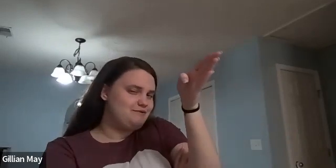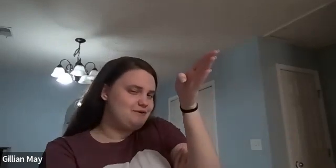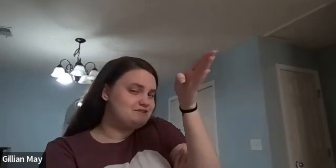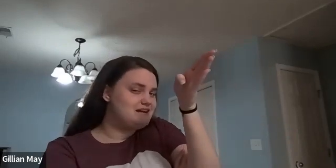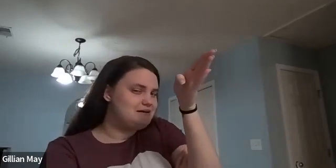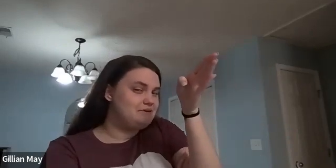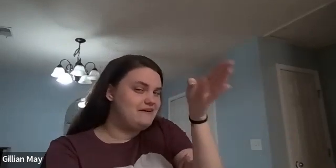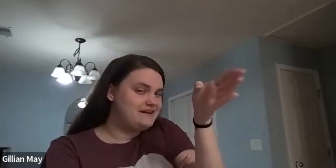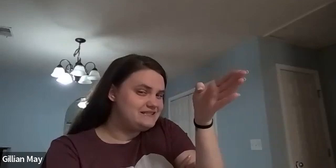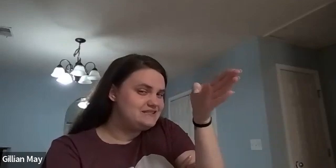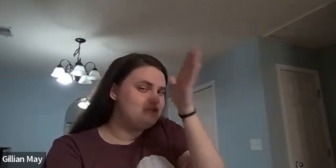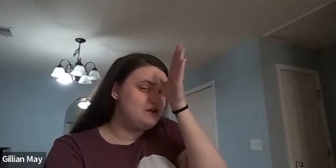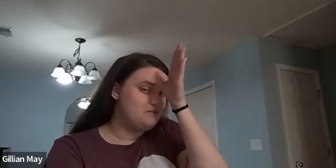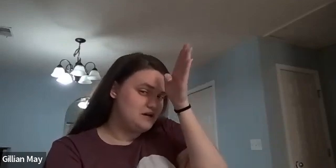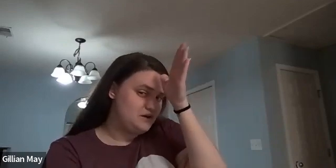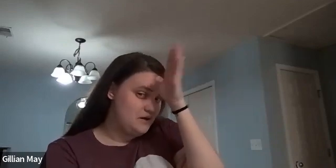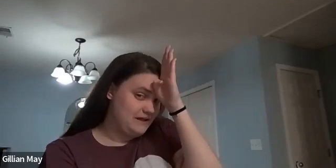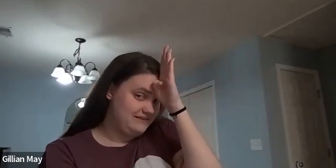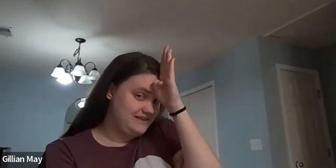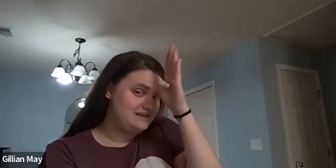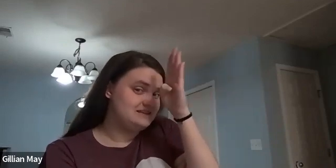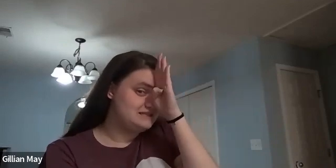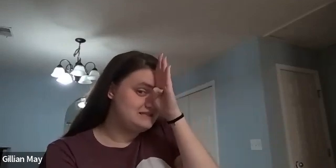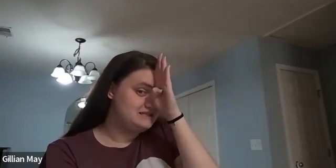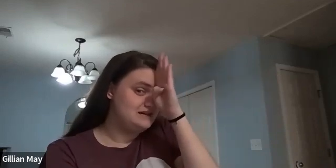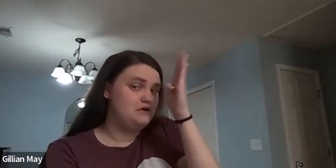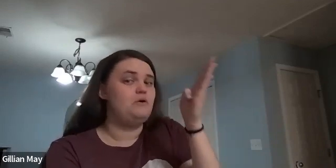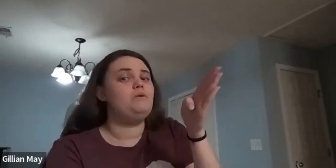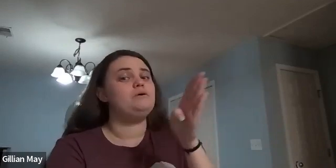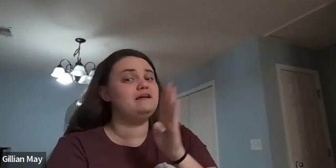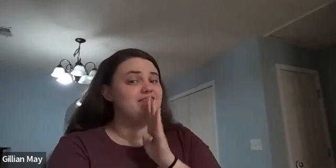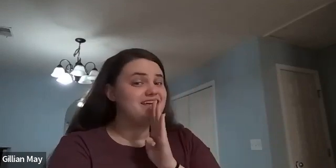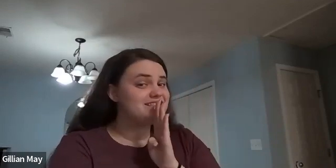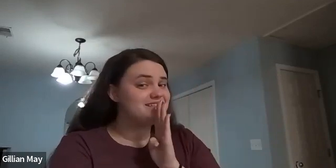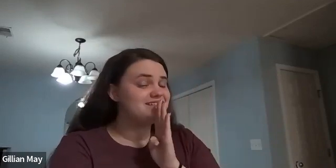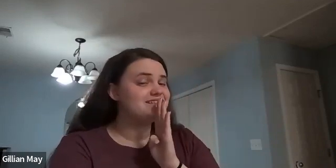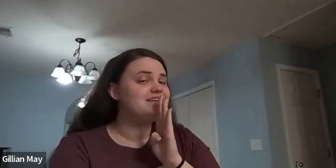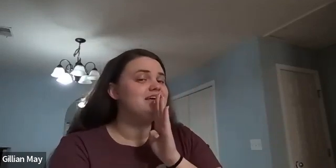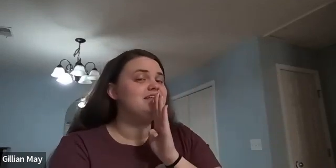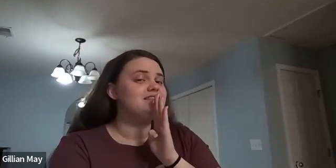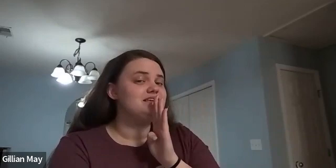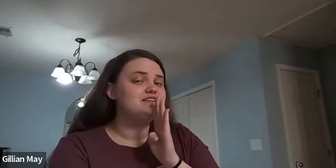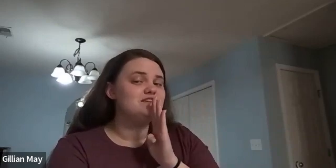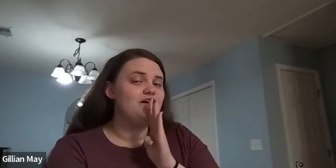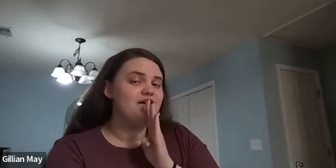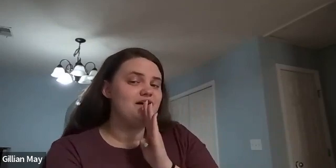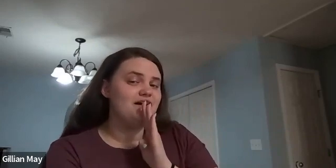when you're signing blunt. You do not want to go like this or like this. These